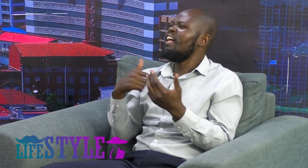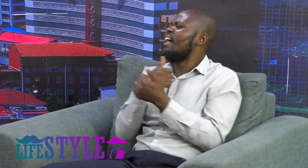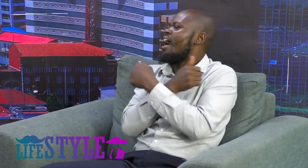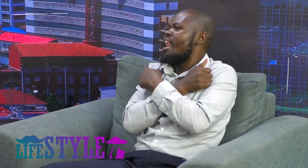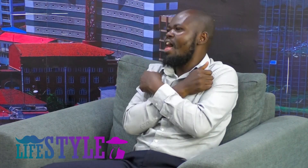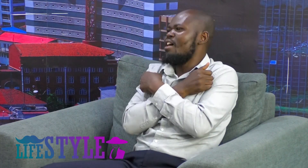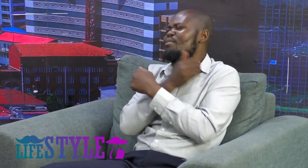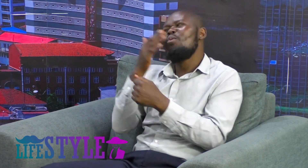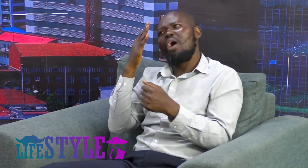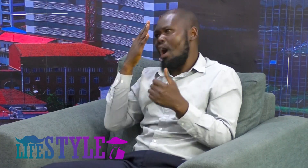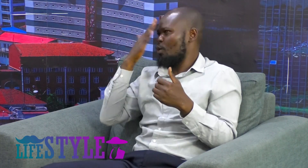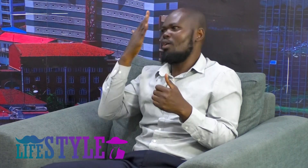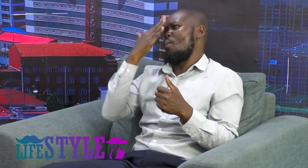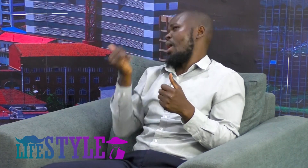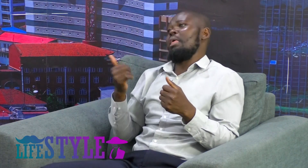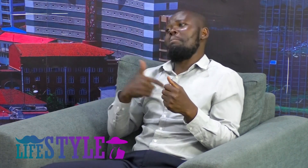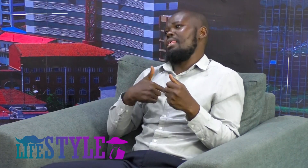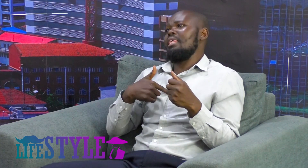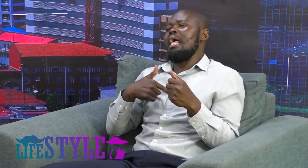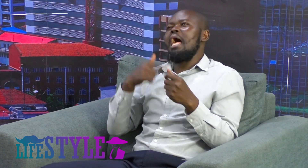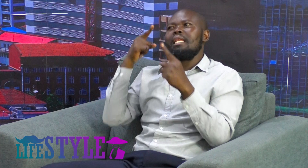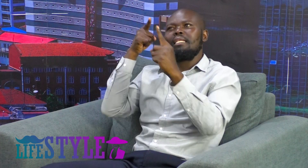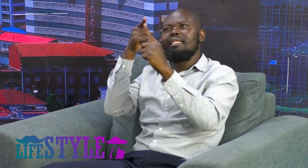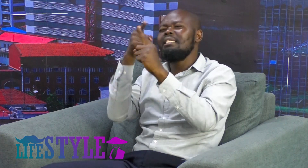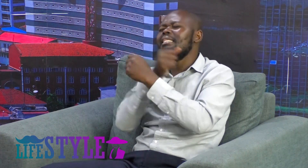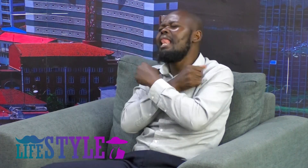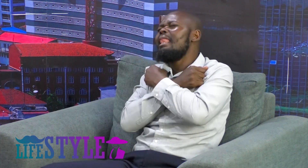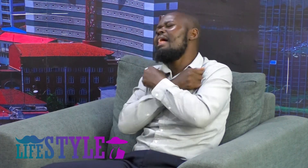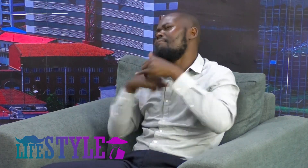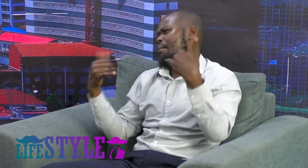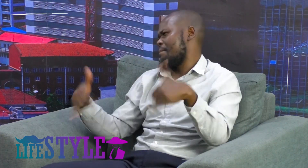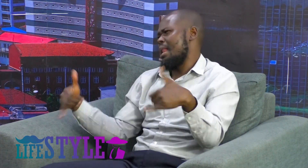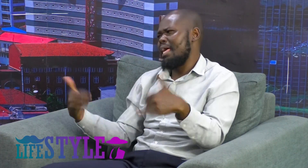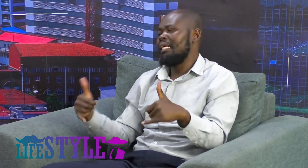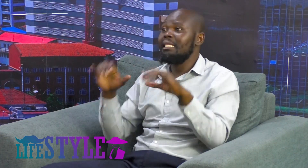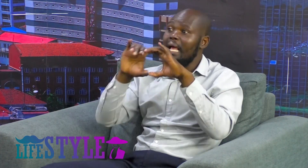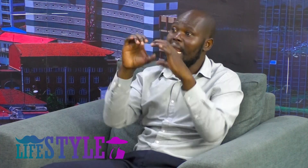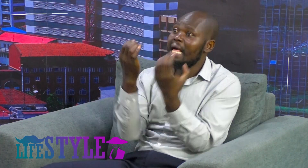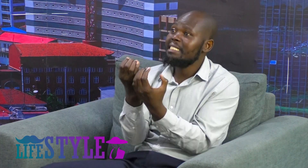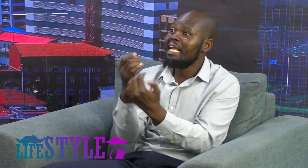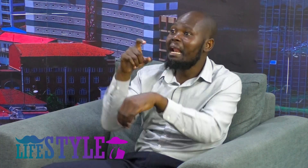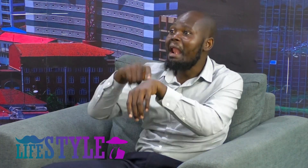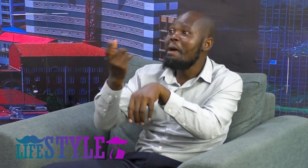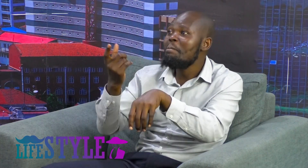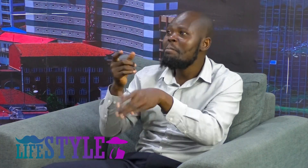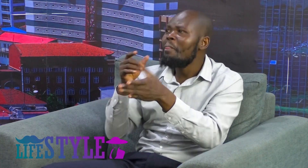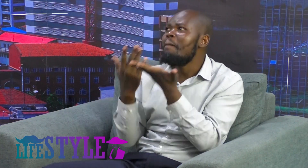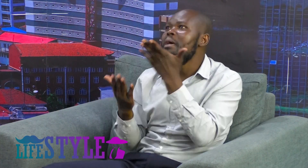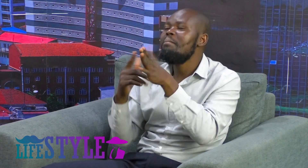in nursery, I loved interacting with people, and people loved me as well because I loved playing in